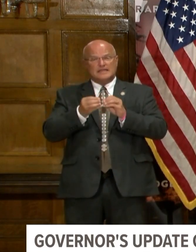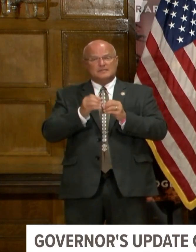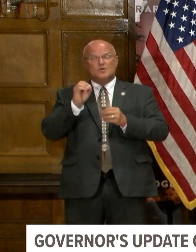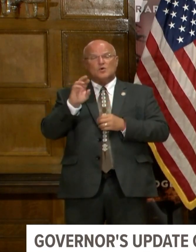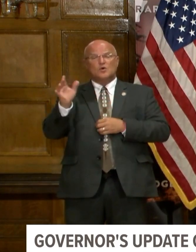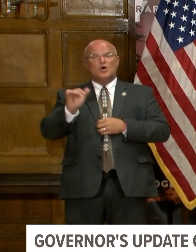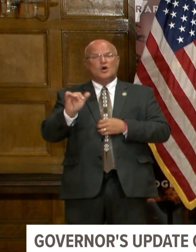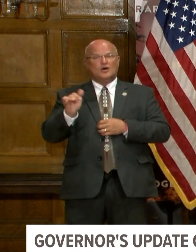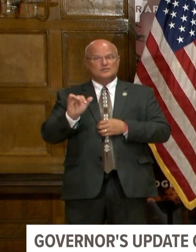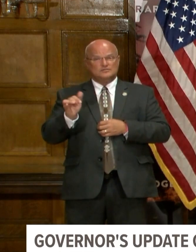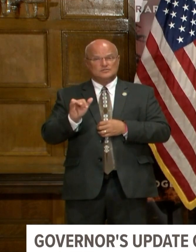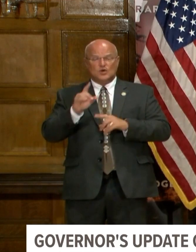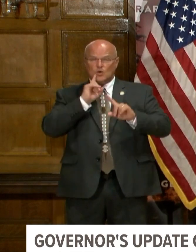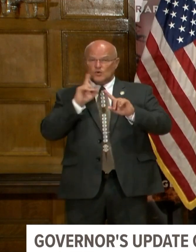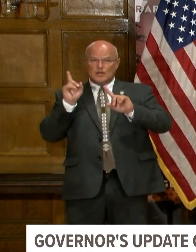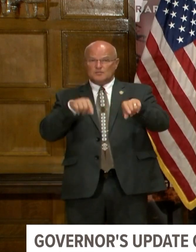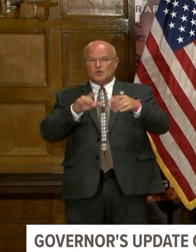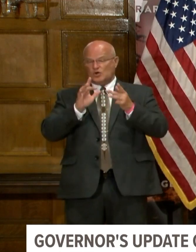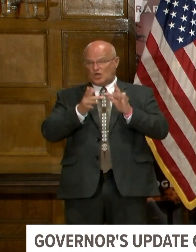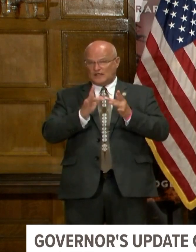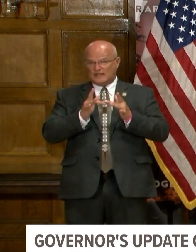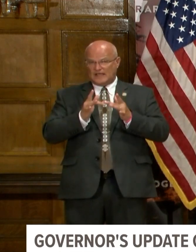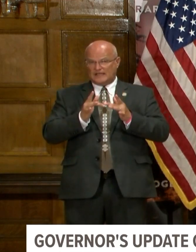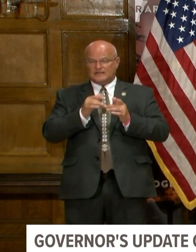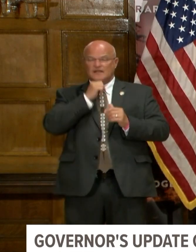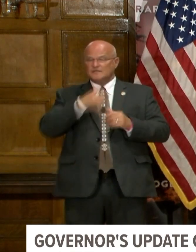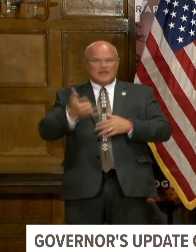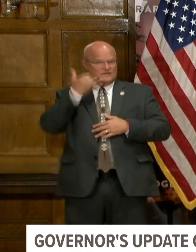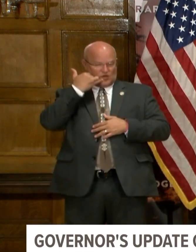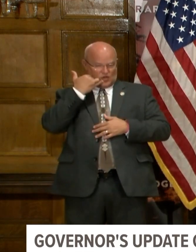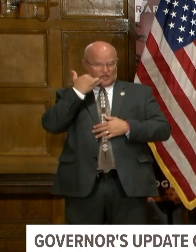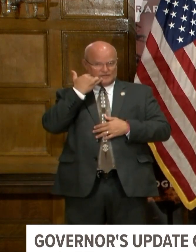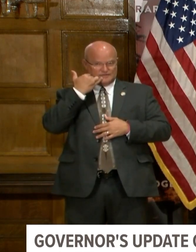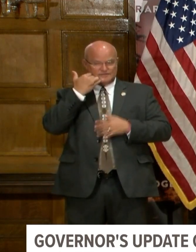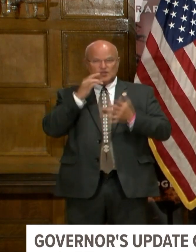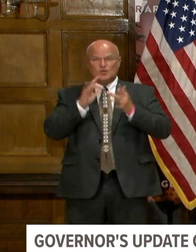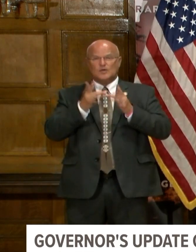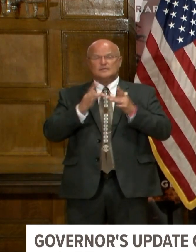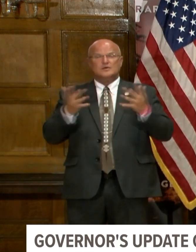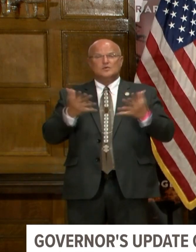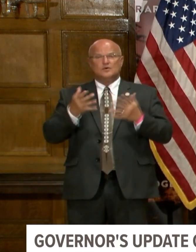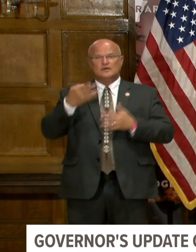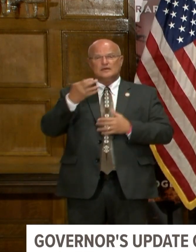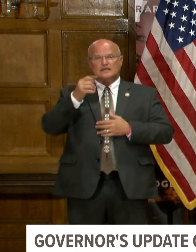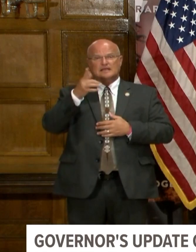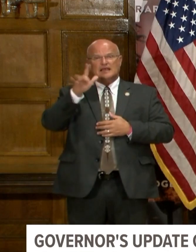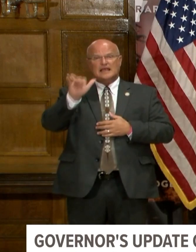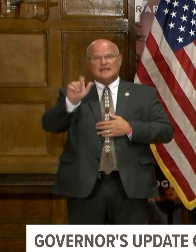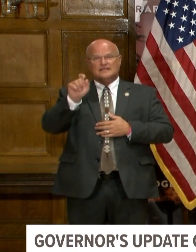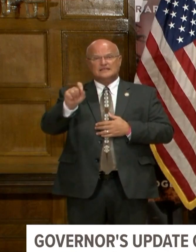or also report it online. You don't have to make a phone call. Our website is